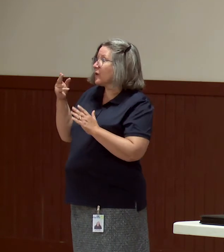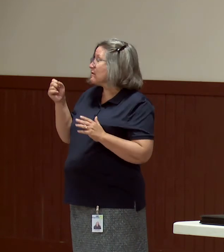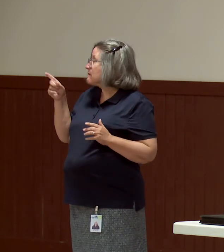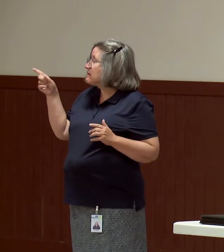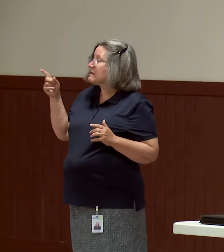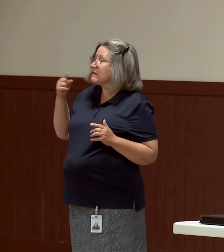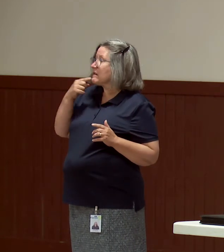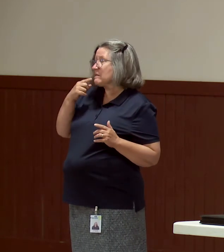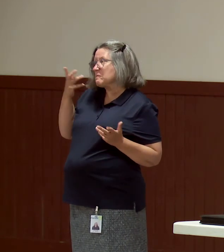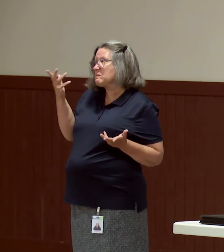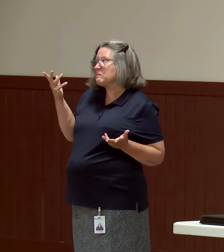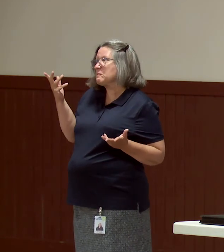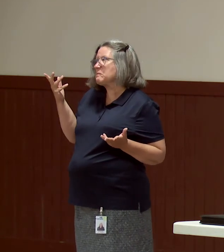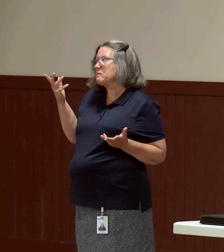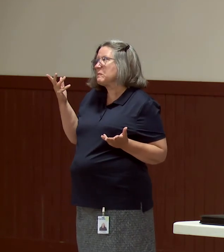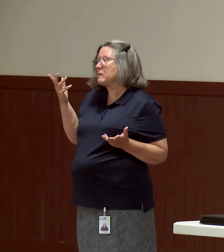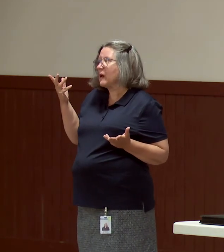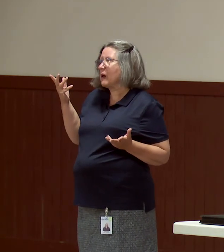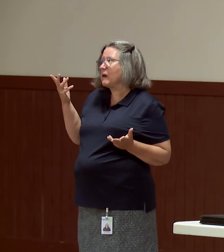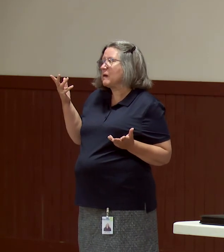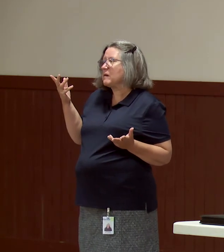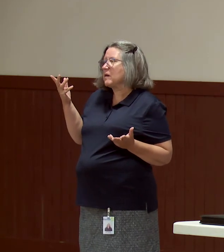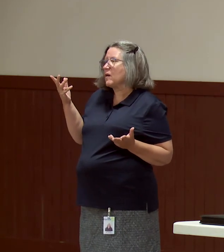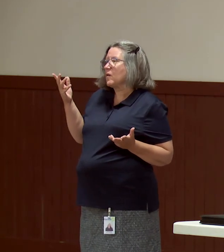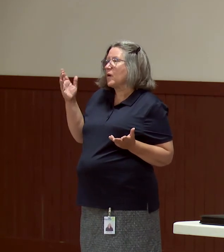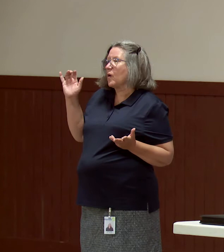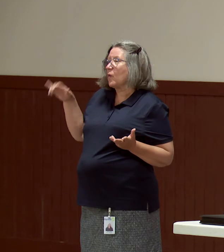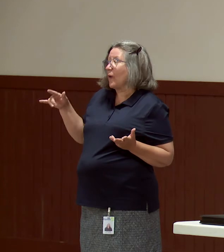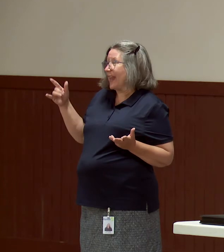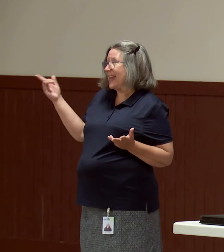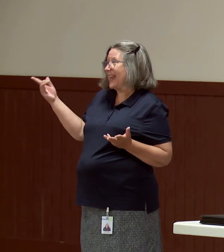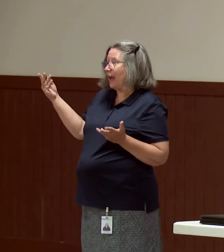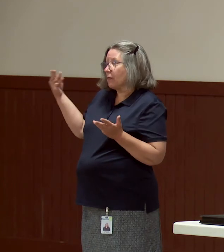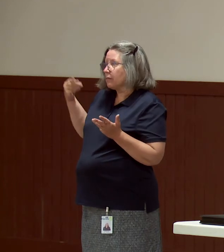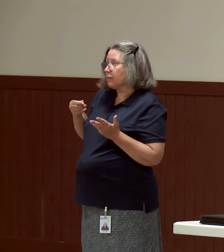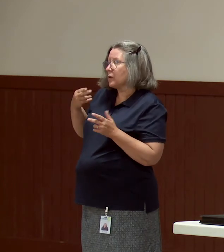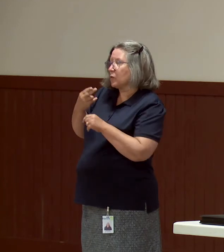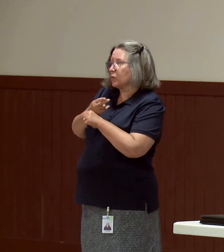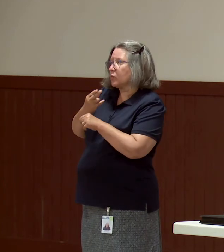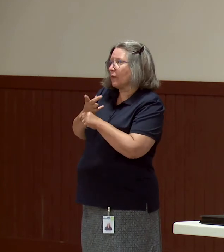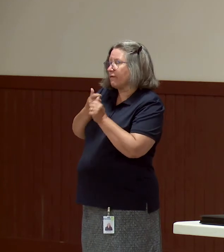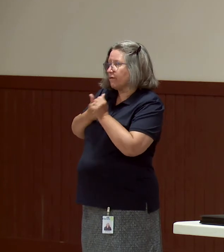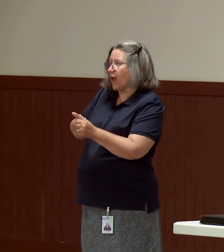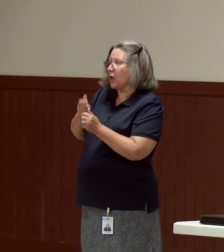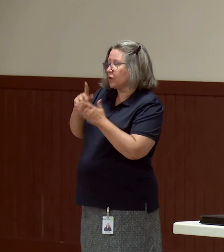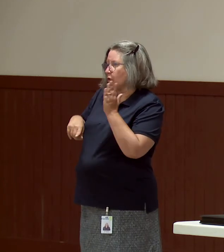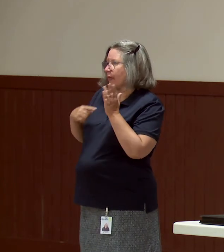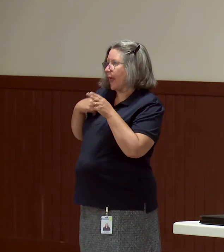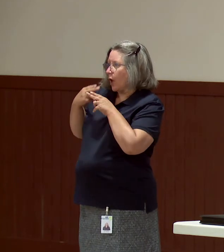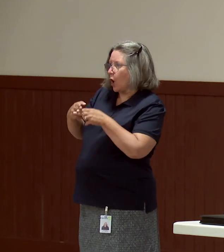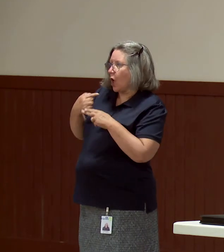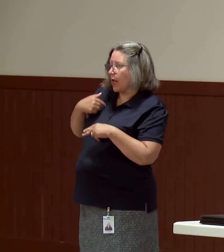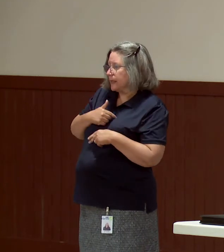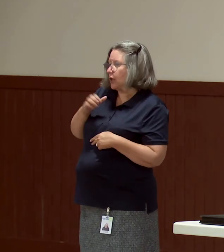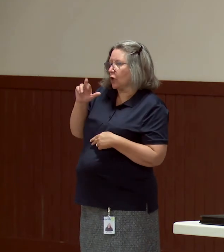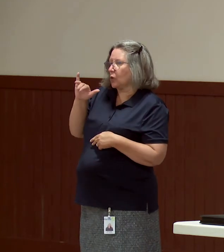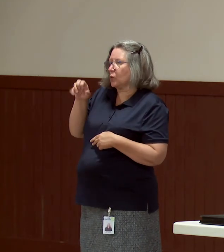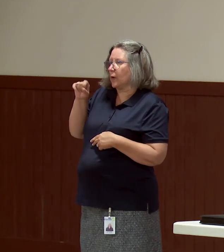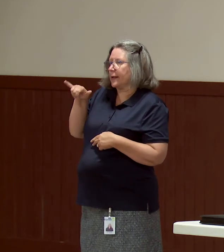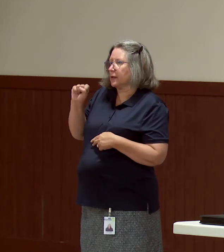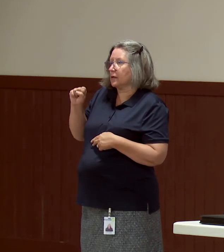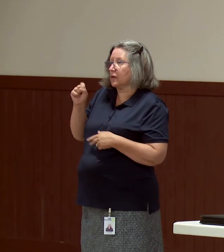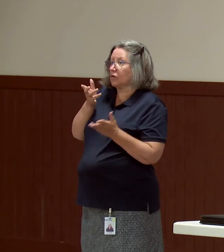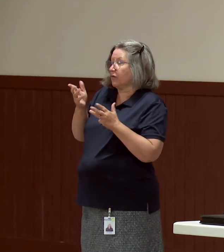to and say, here is an agency, or here's a funder, or here's a regulator that defines this as a crisis service, just make the